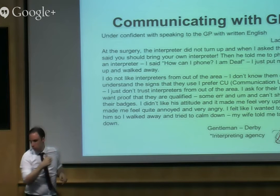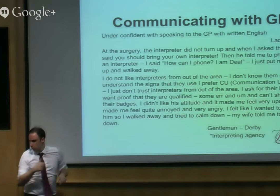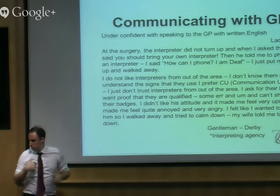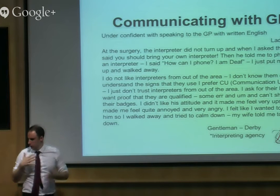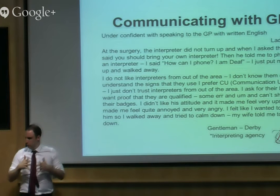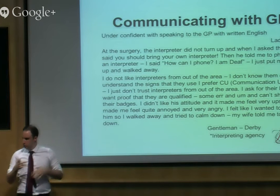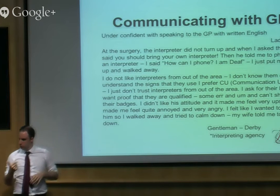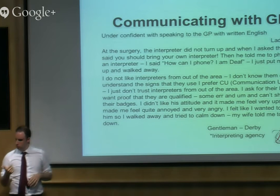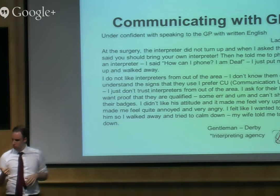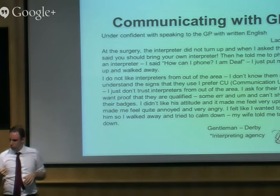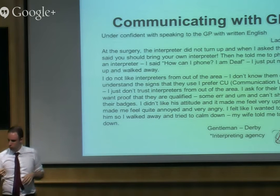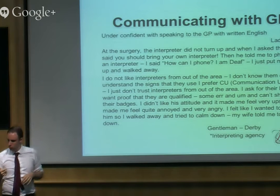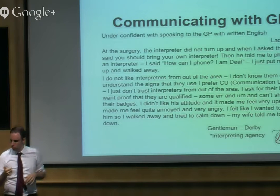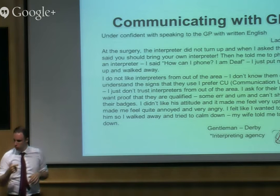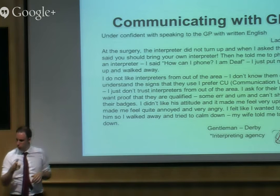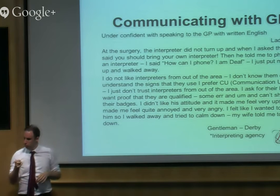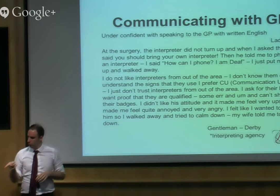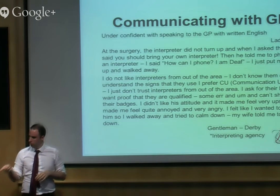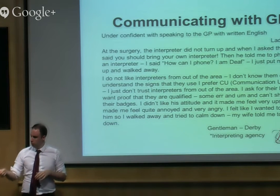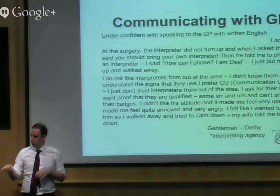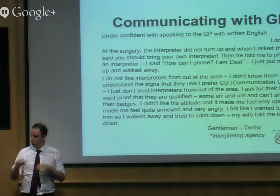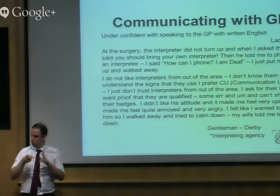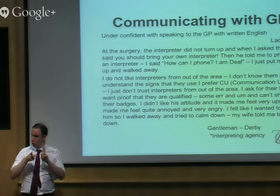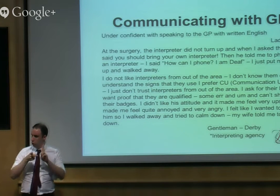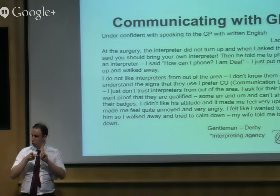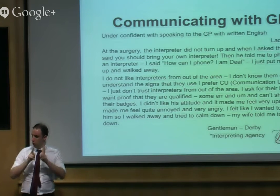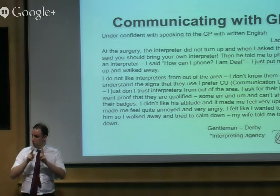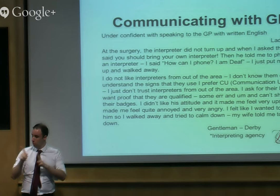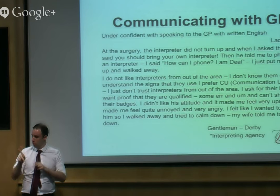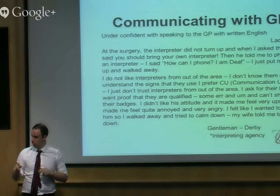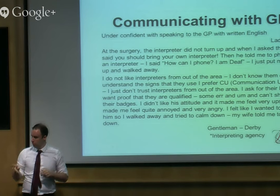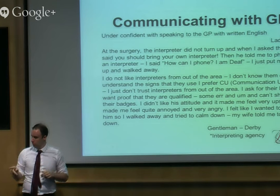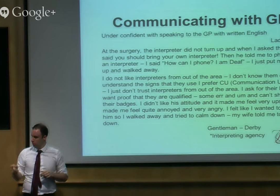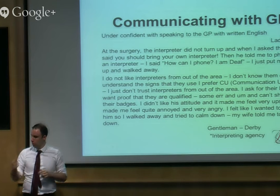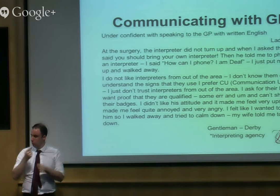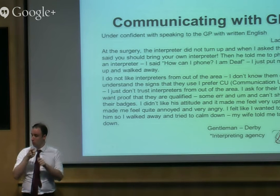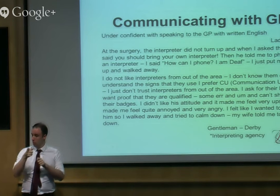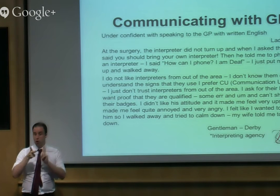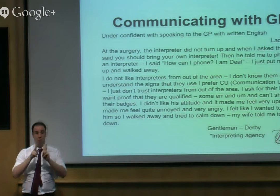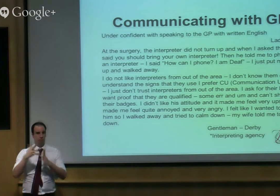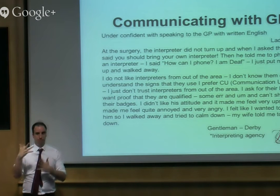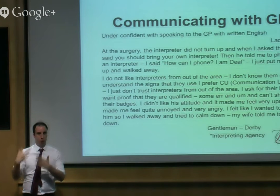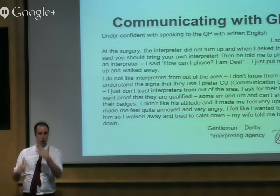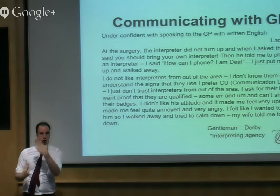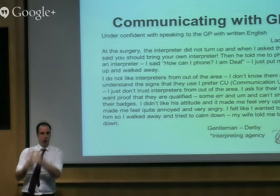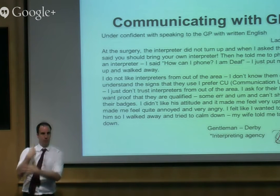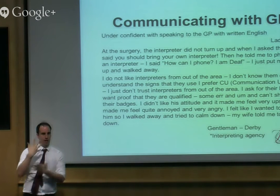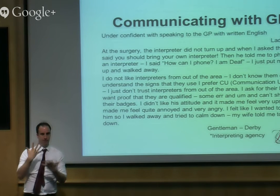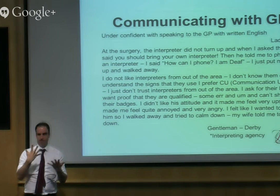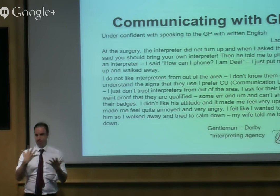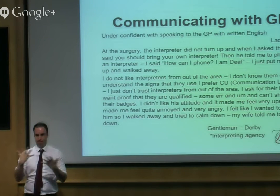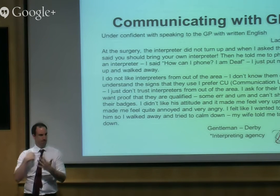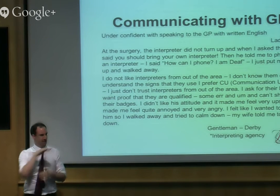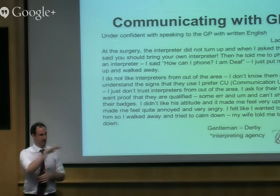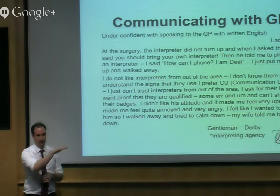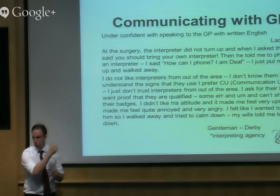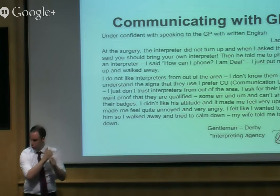had no confidence to be able to do that, to get her point across. The second one here is talking about